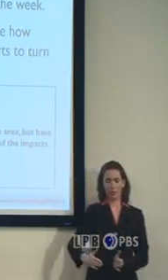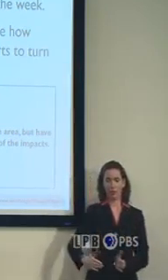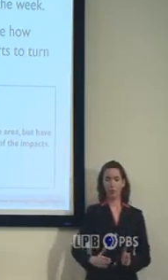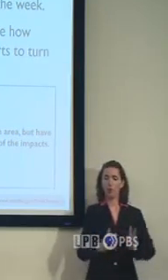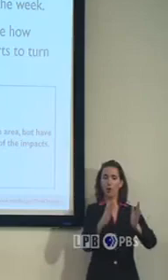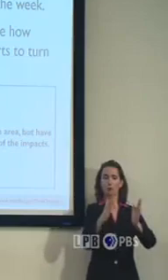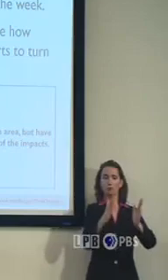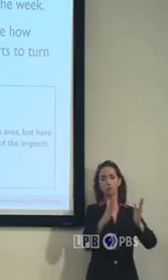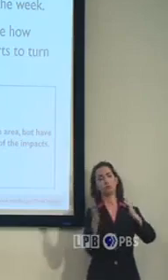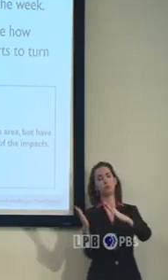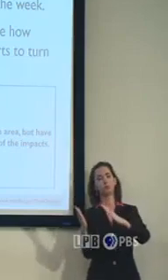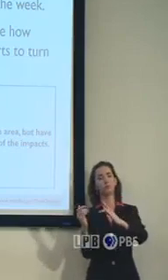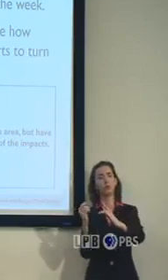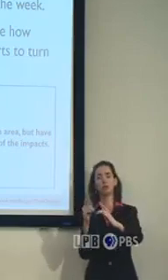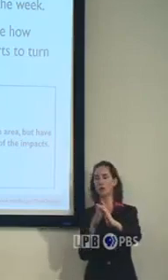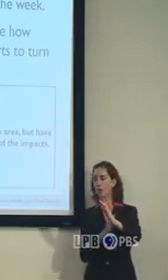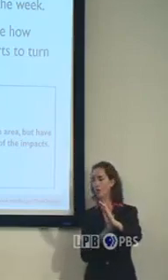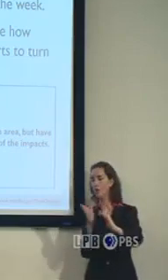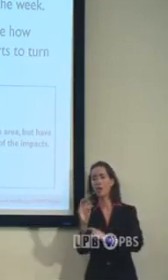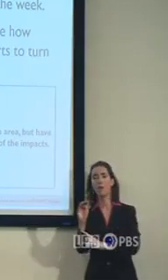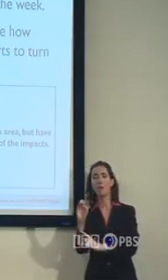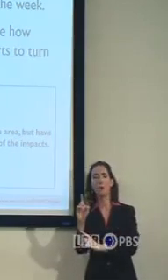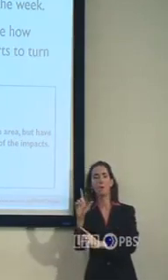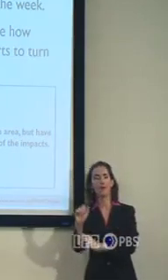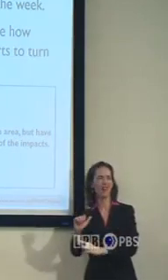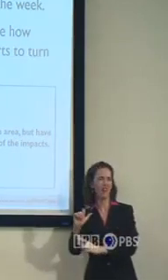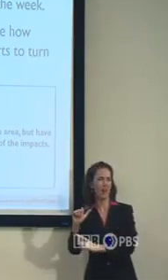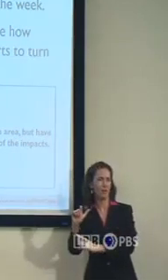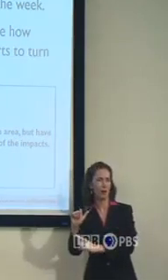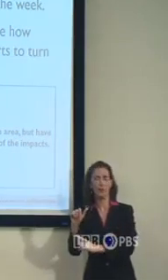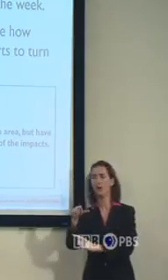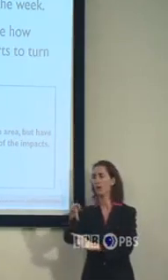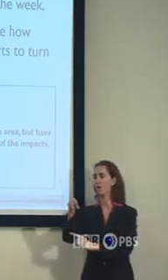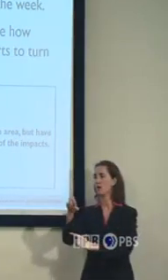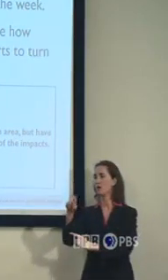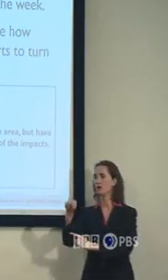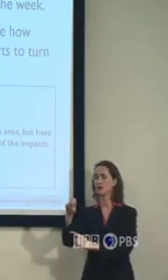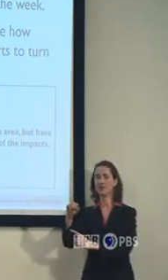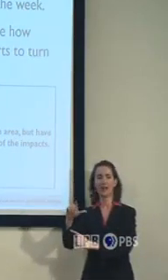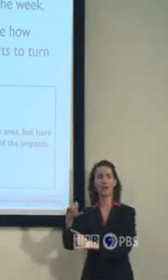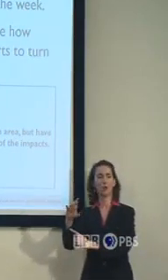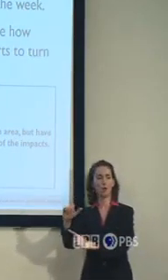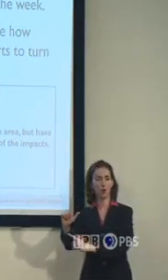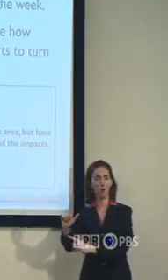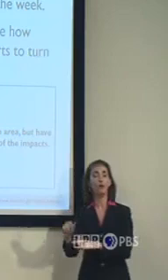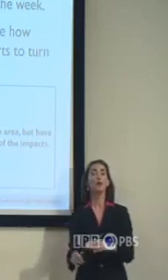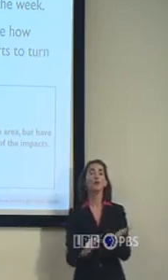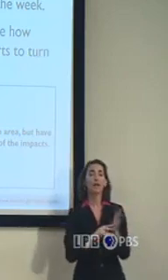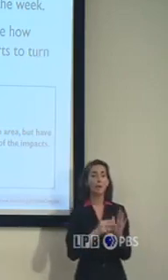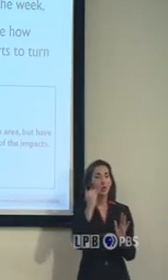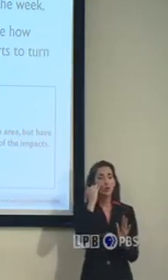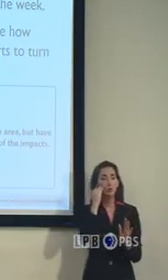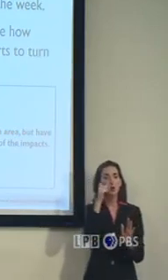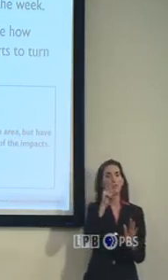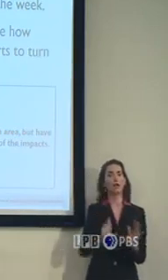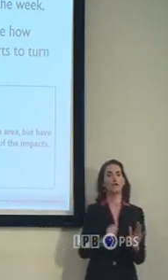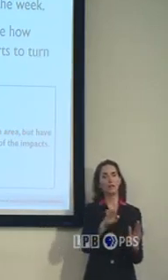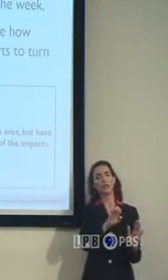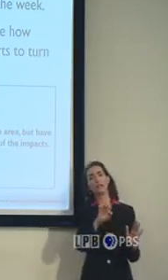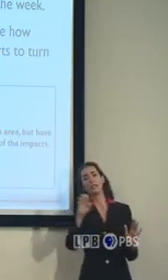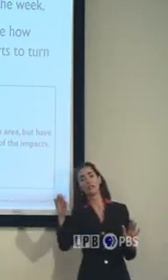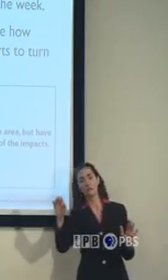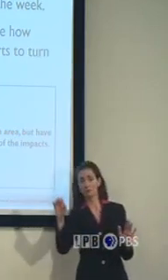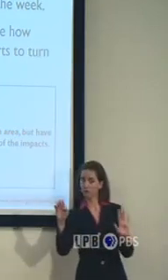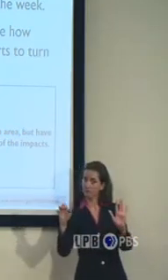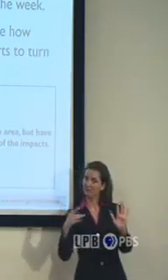all the way over to Mobile and towards Pensacola. So if you are on the eastern side of this system, and that is usually the way that these